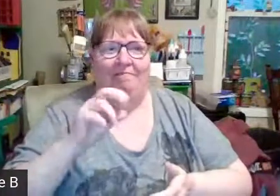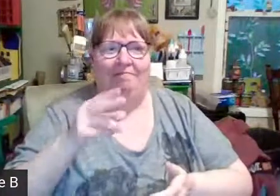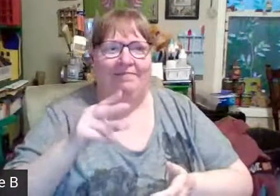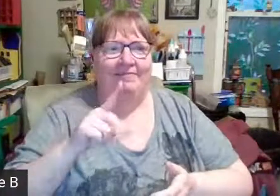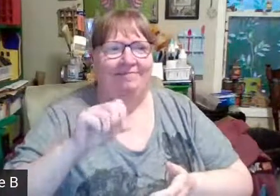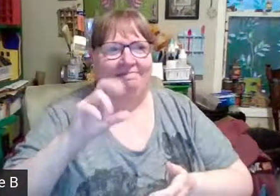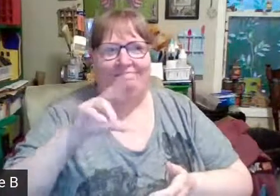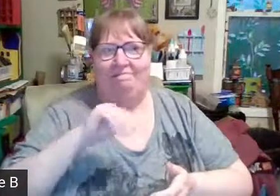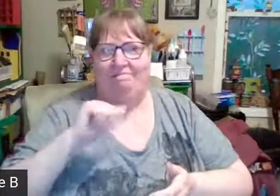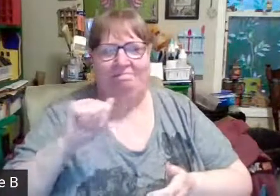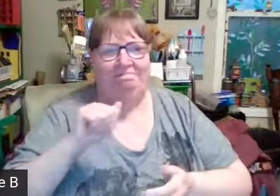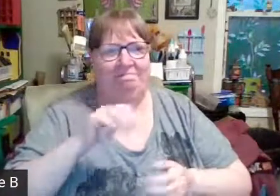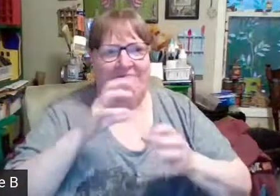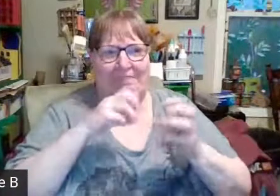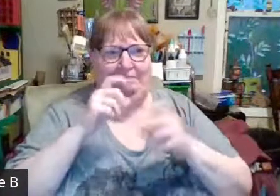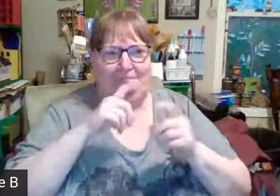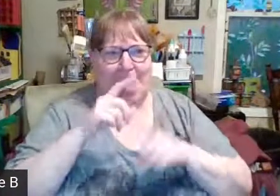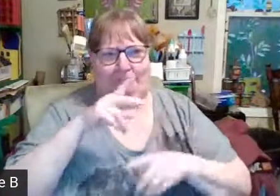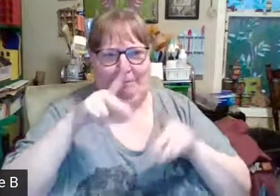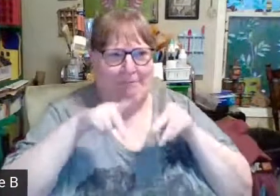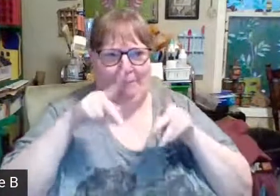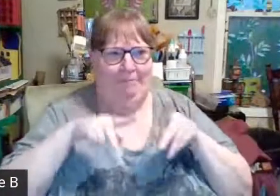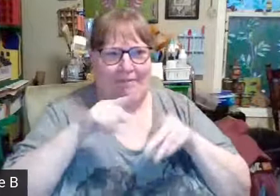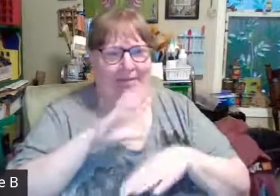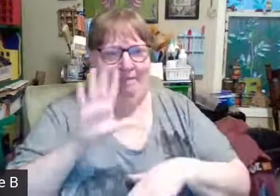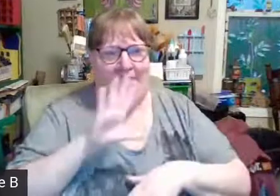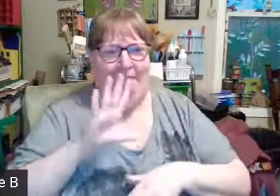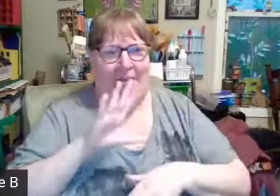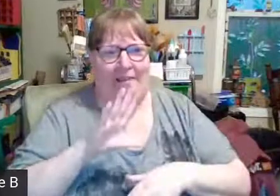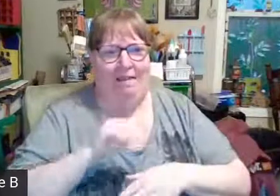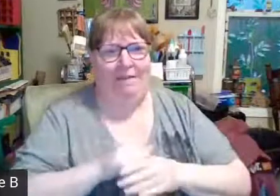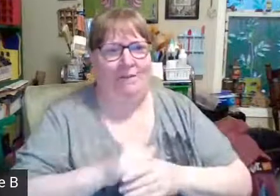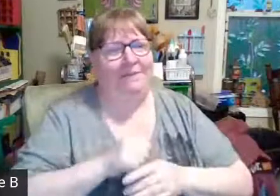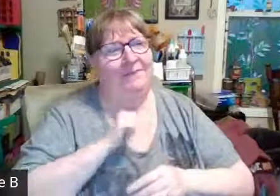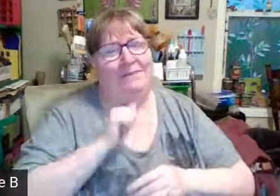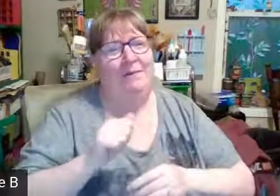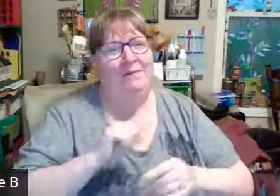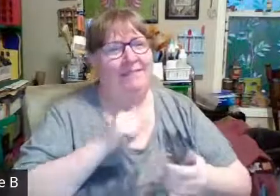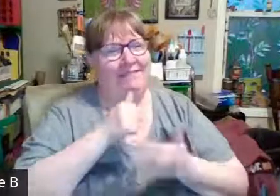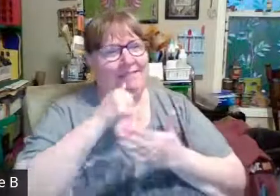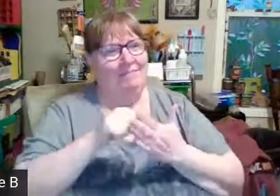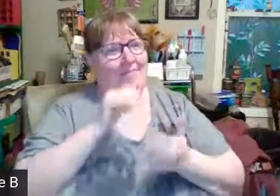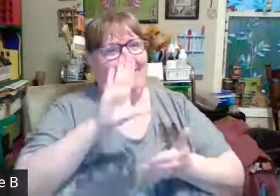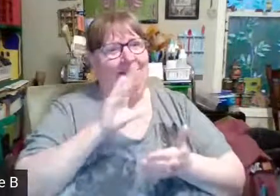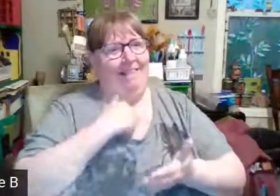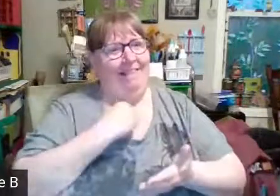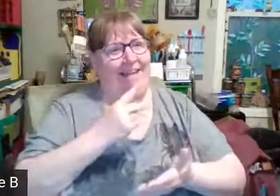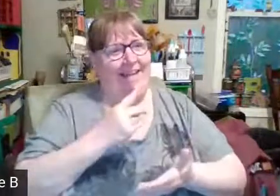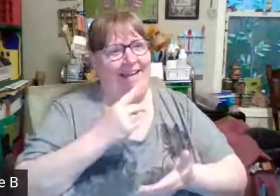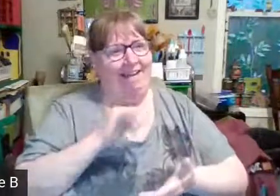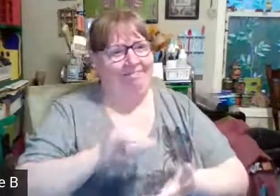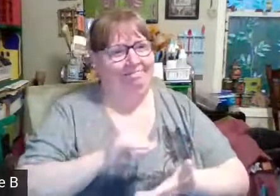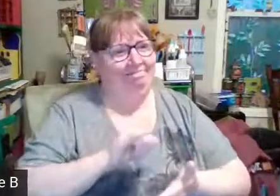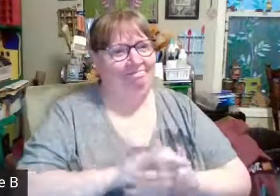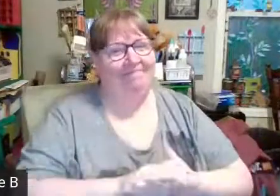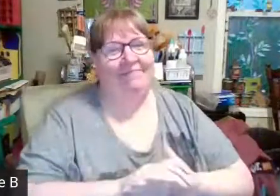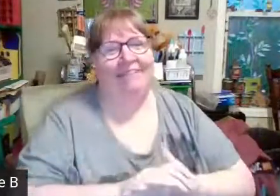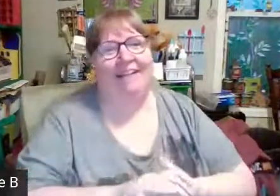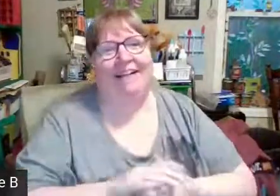Peter? It's like a direction. Like, you're right. You're giving us a direction. Like, I like steampunk and past, or I like steampunk and,